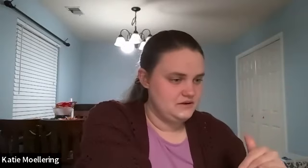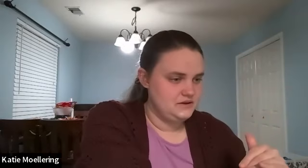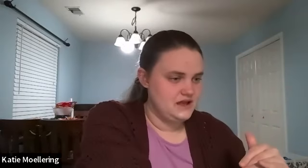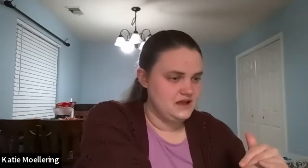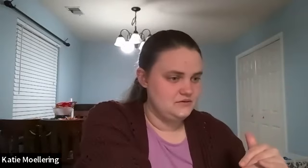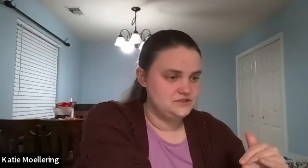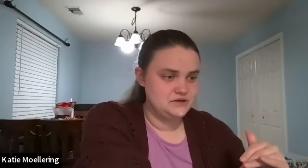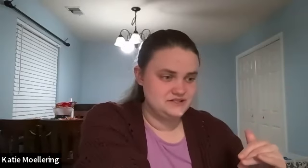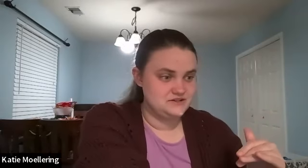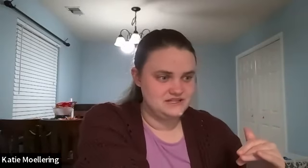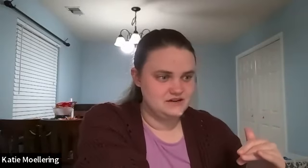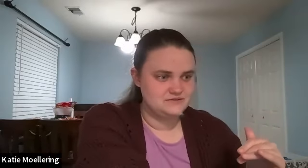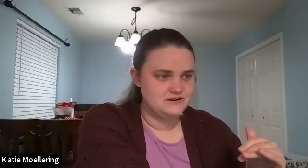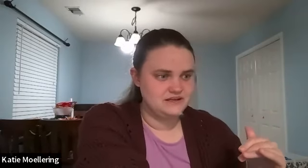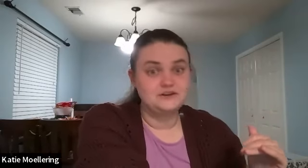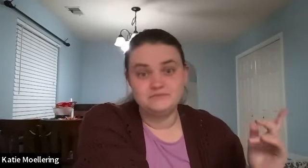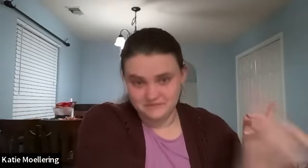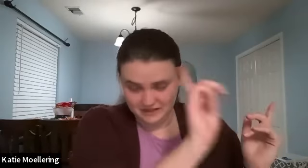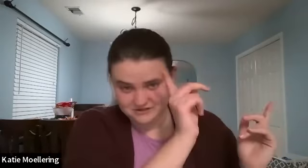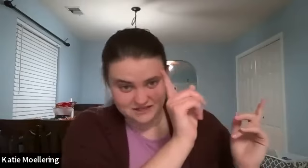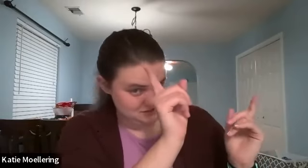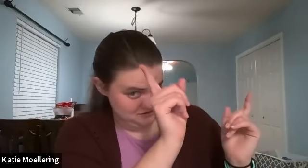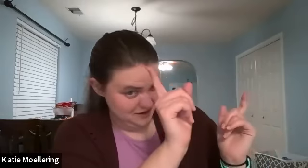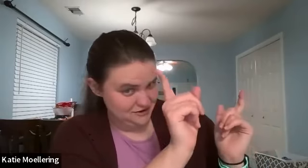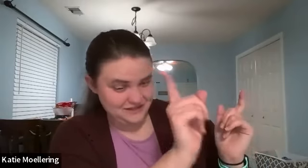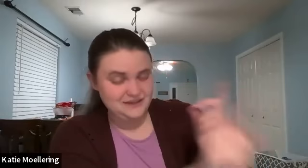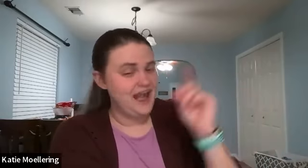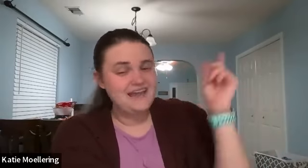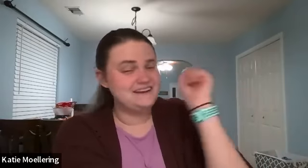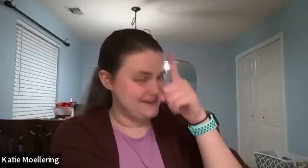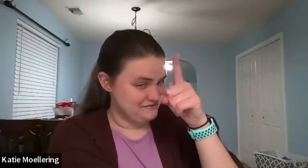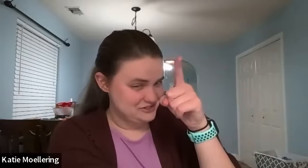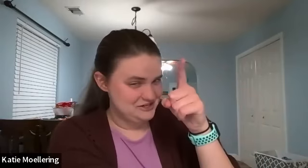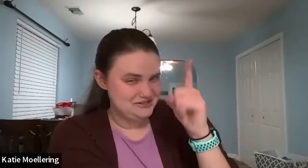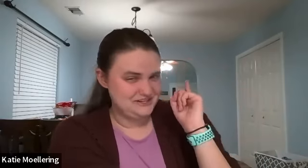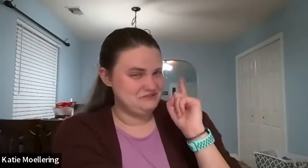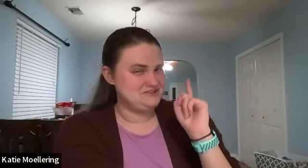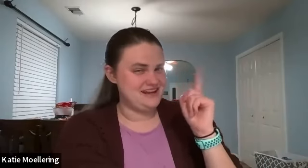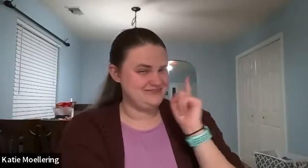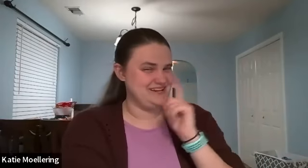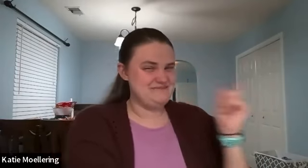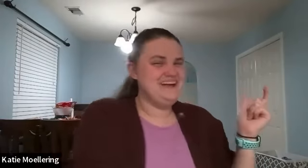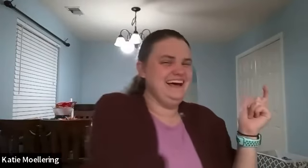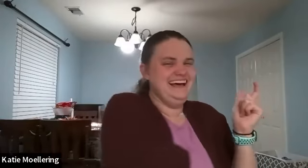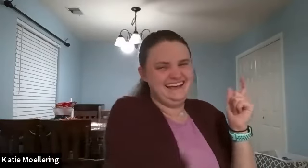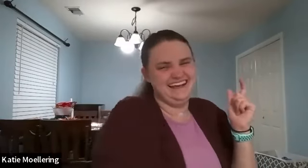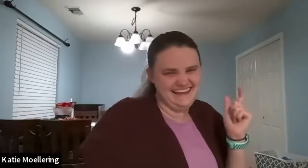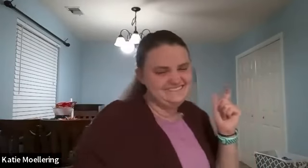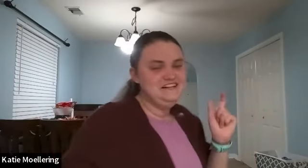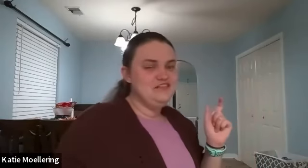we had, we'll do our desserts now because we're already here. Like you said, so you got cookie. I did not have to show you cookie, which cracks me up.